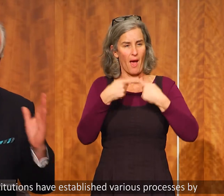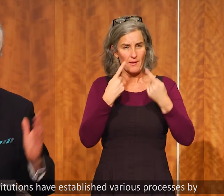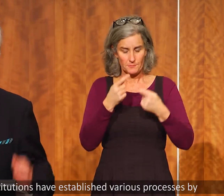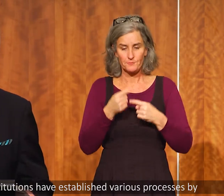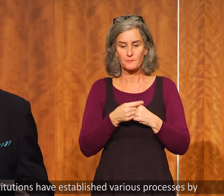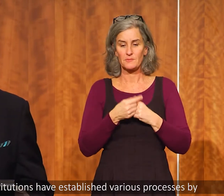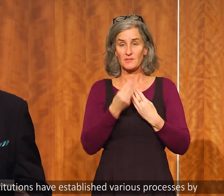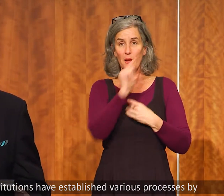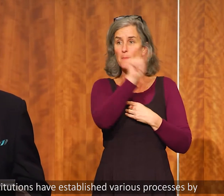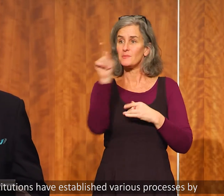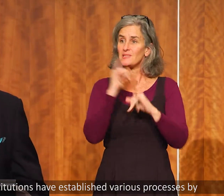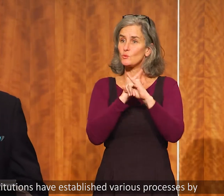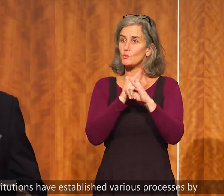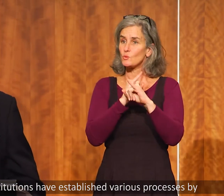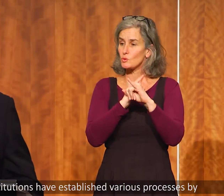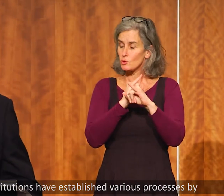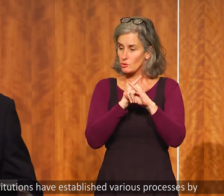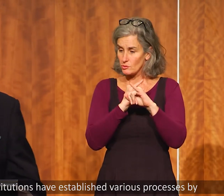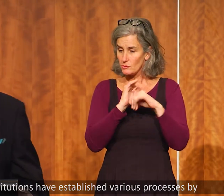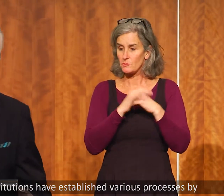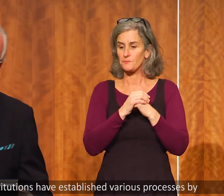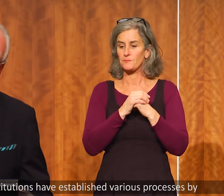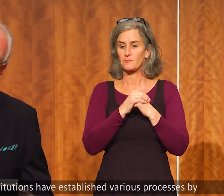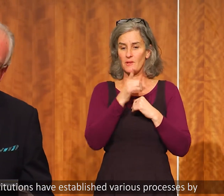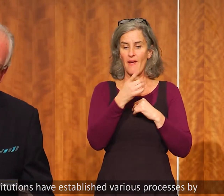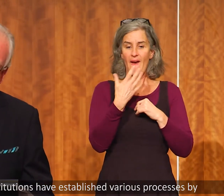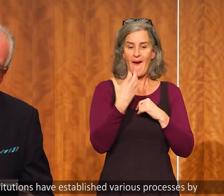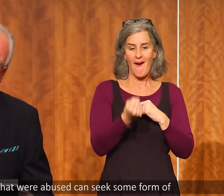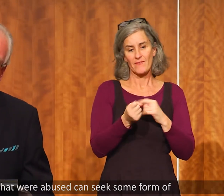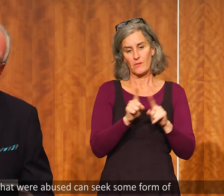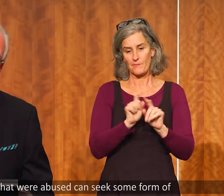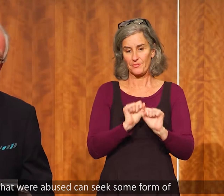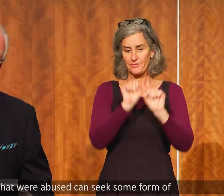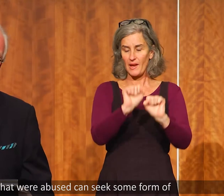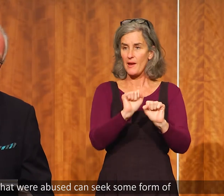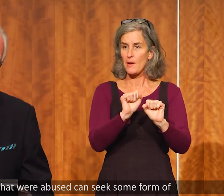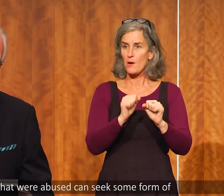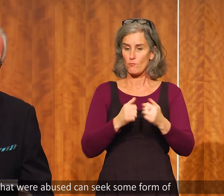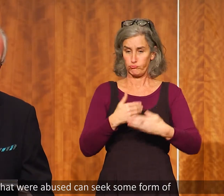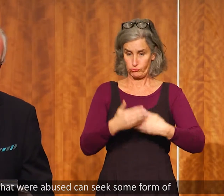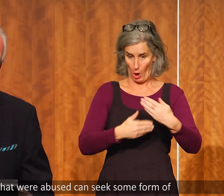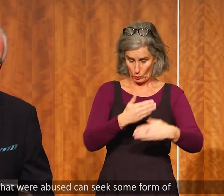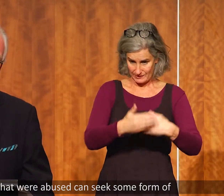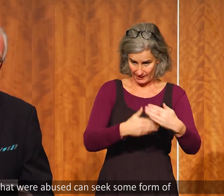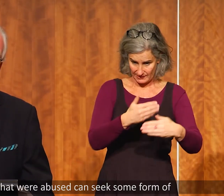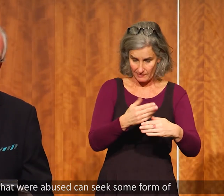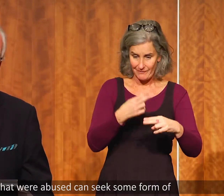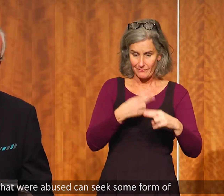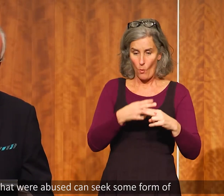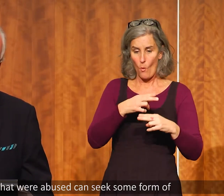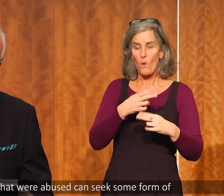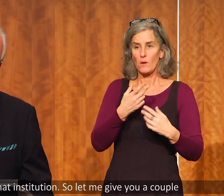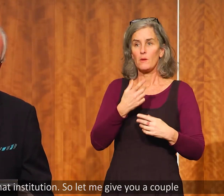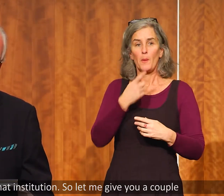of the institutions have established various processes by which people that were abused can seek